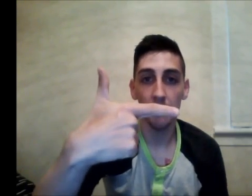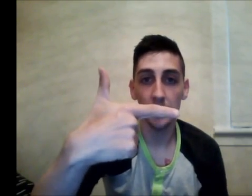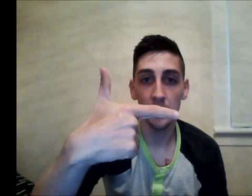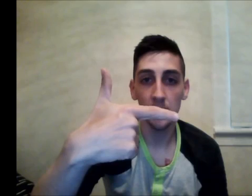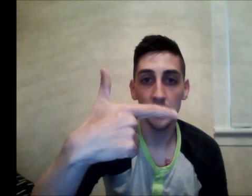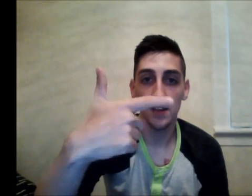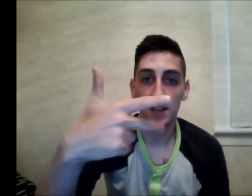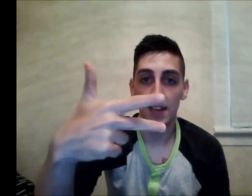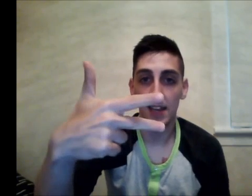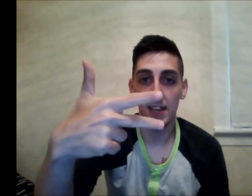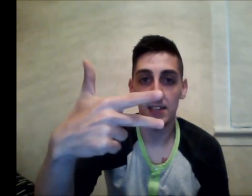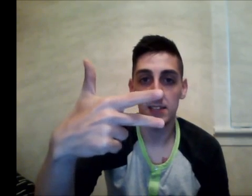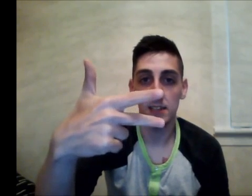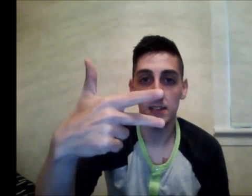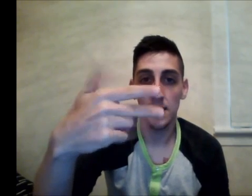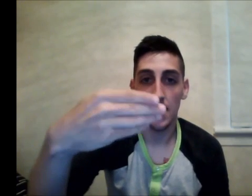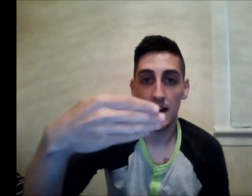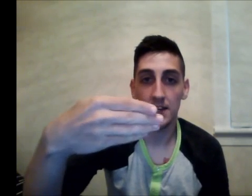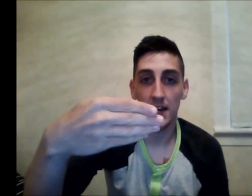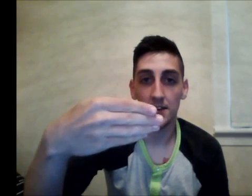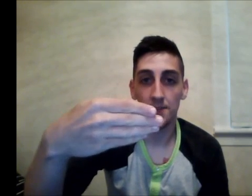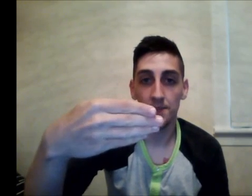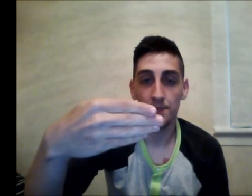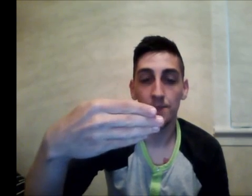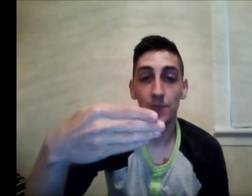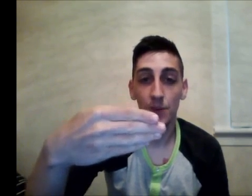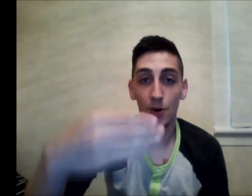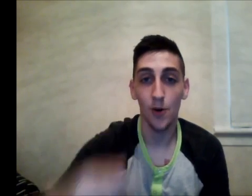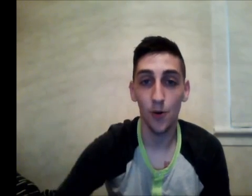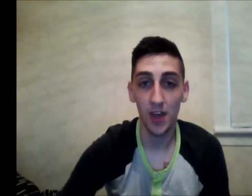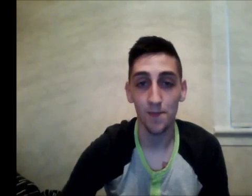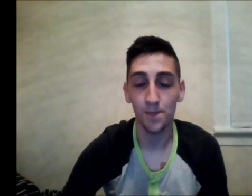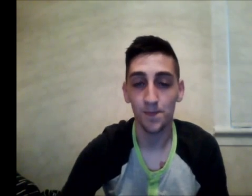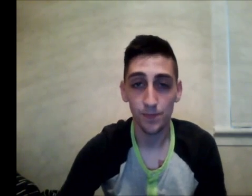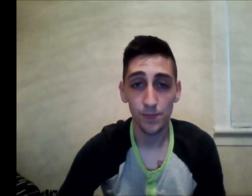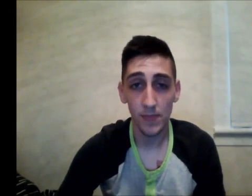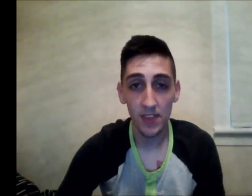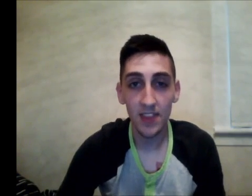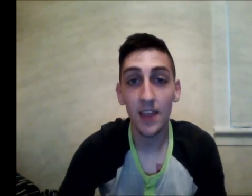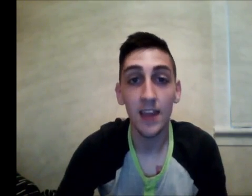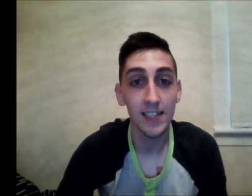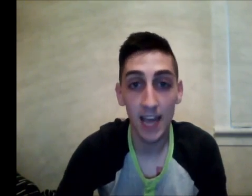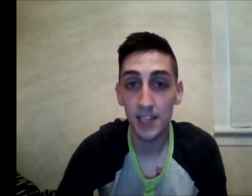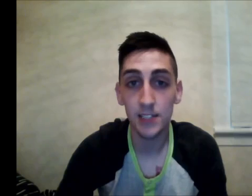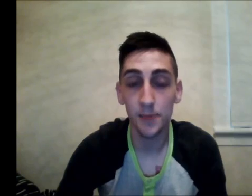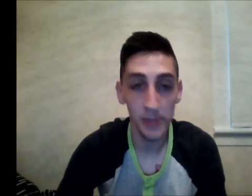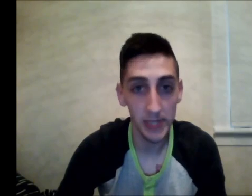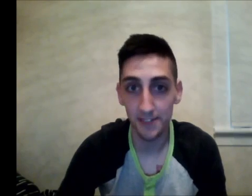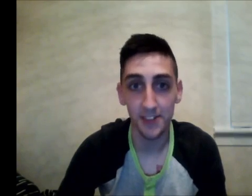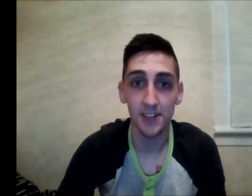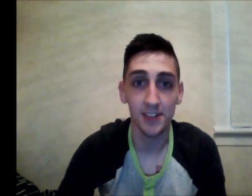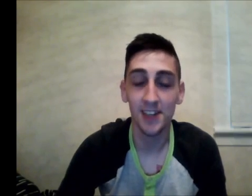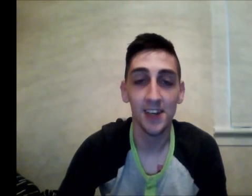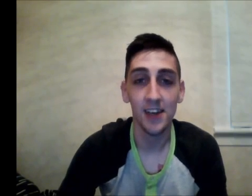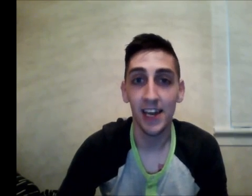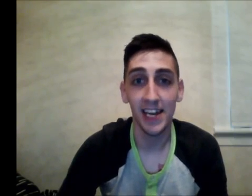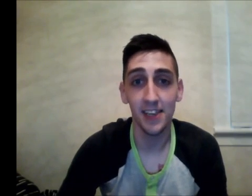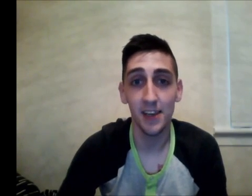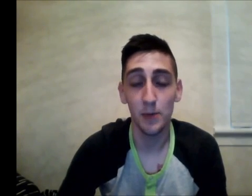7, 8, and 9. Okay, 10 is completely different in that I